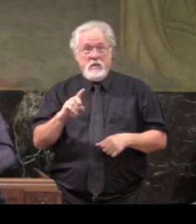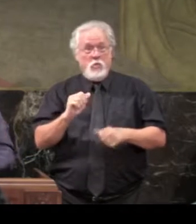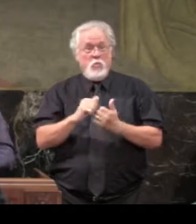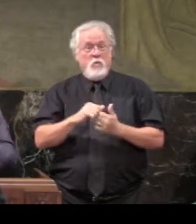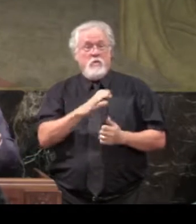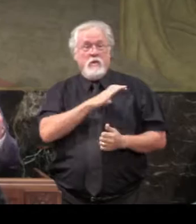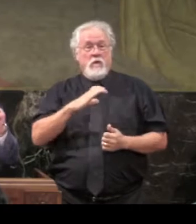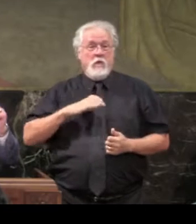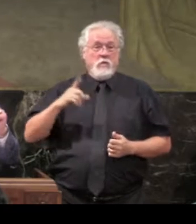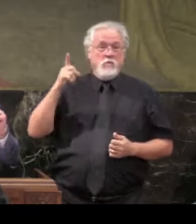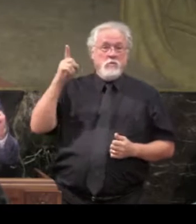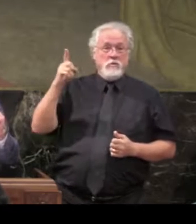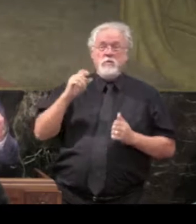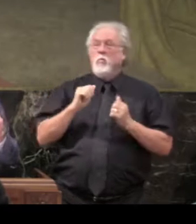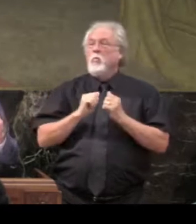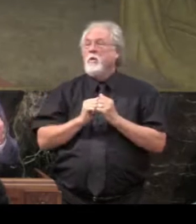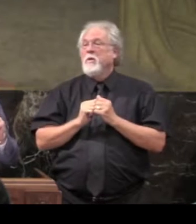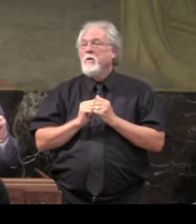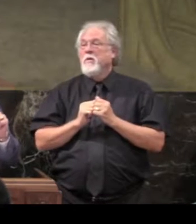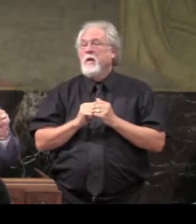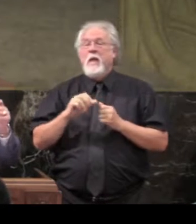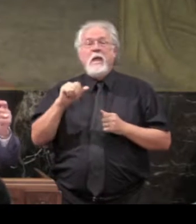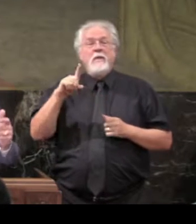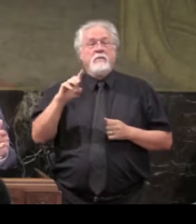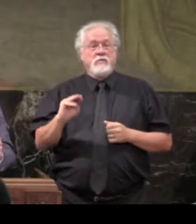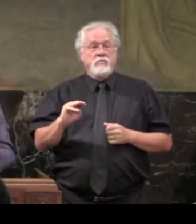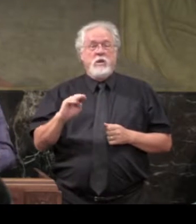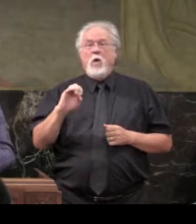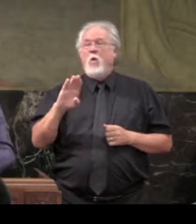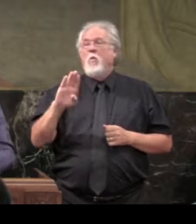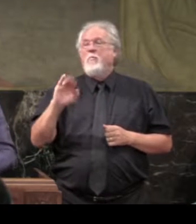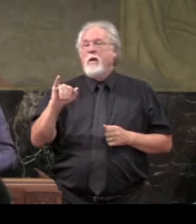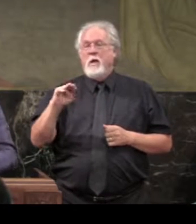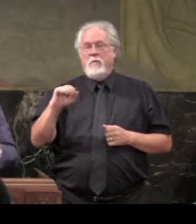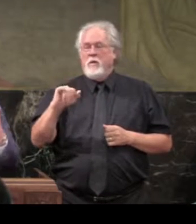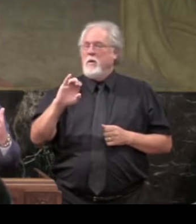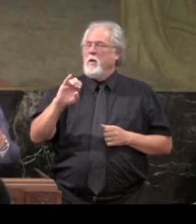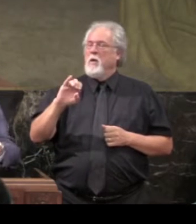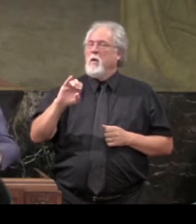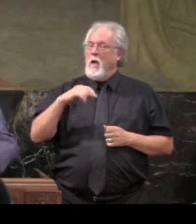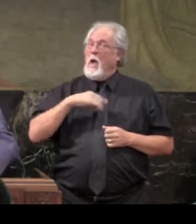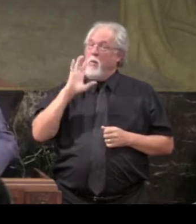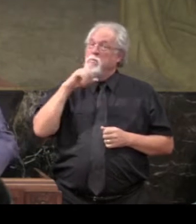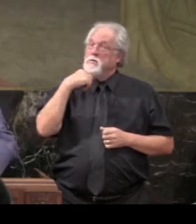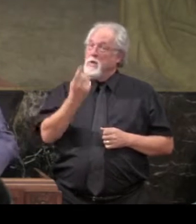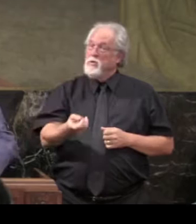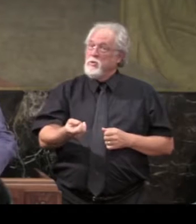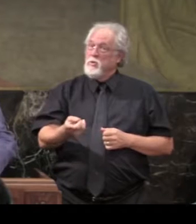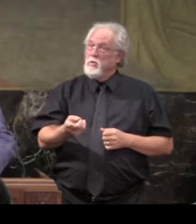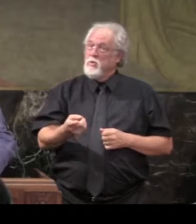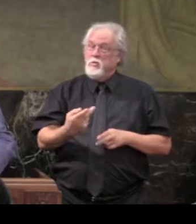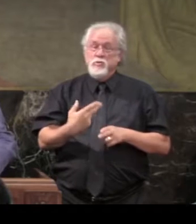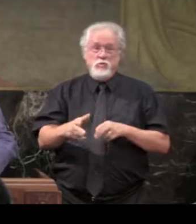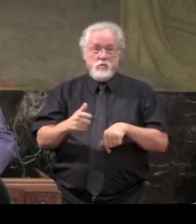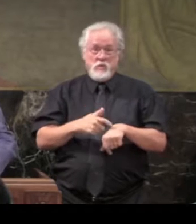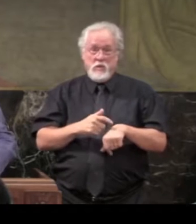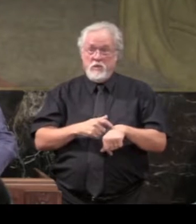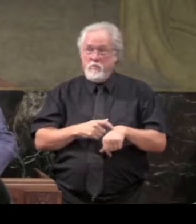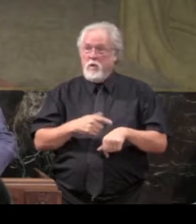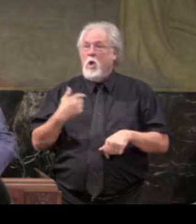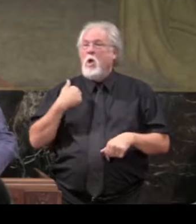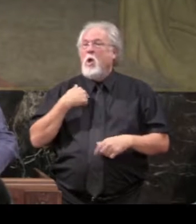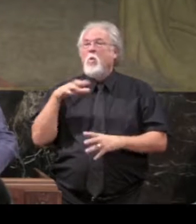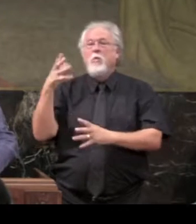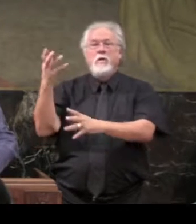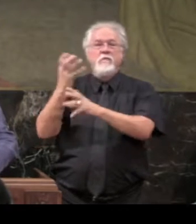congressional delegation, with the administration, the Obama administration, I'm going to tell you, in a short period of time, we've gotten